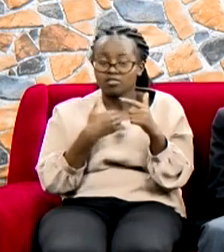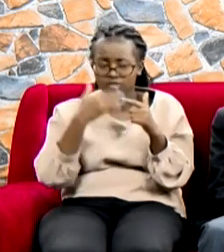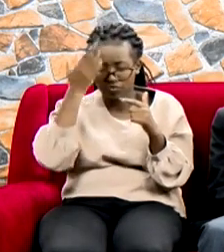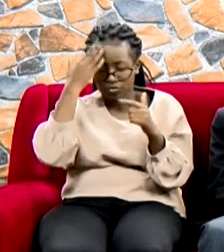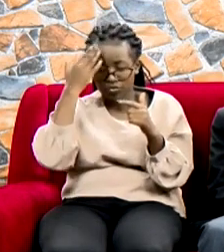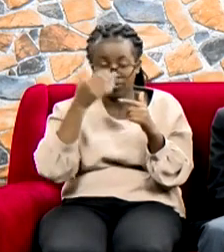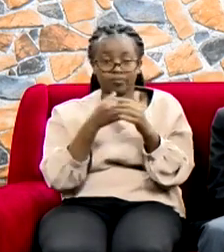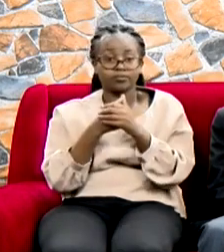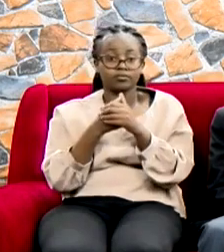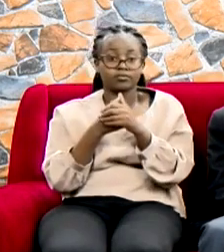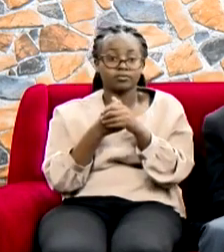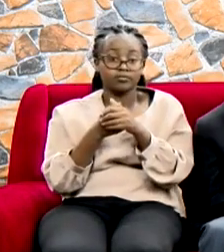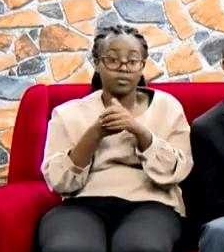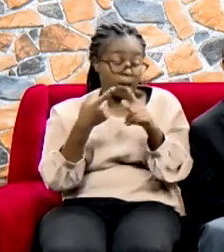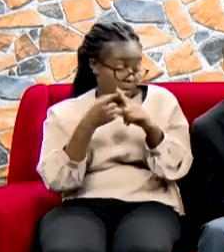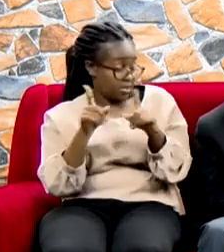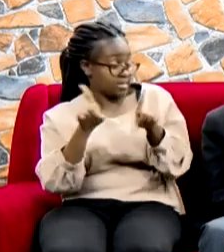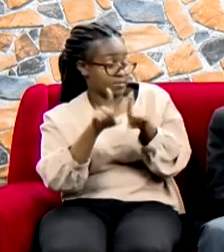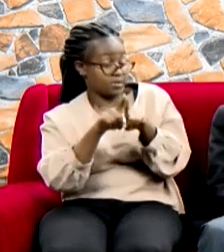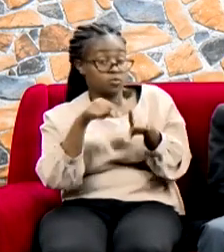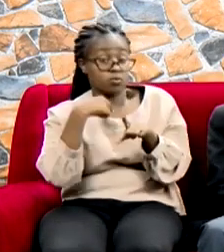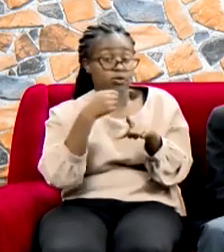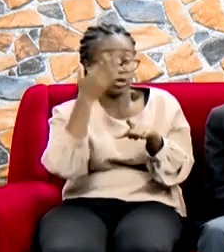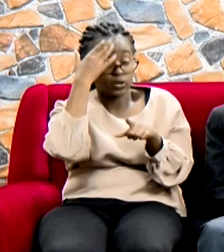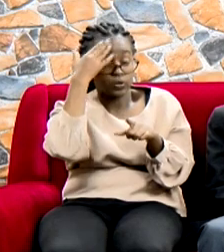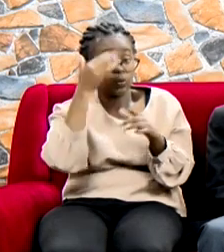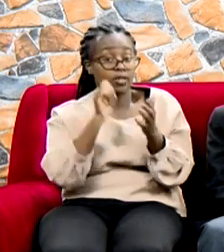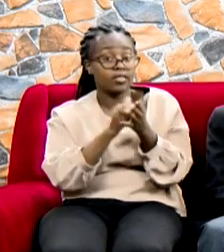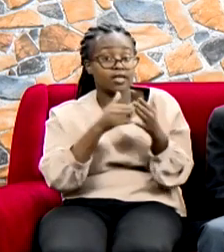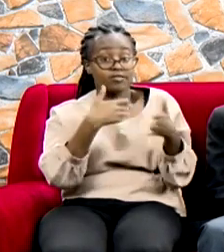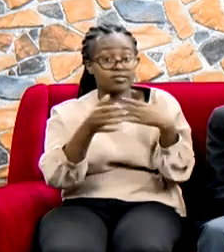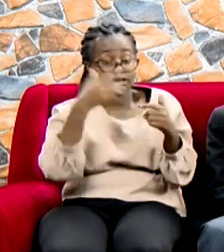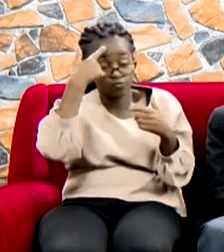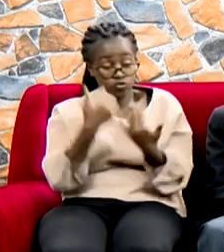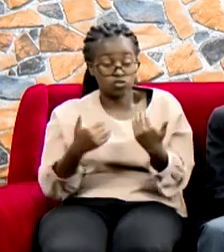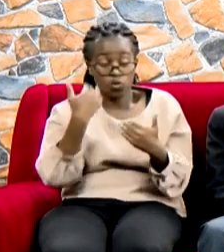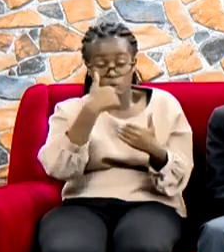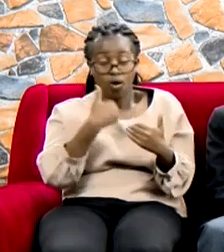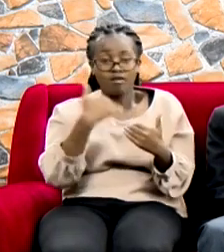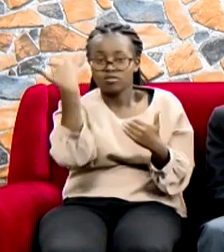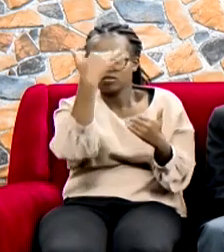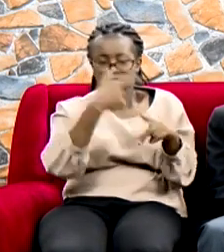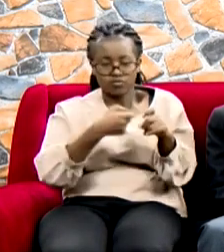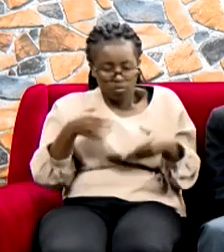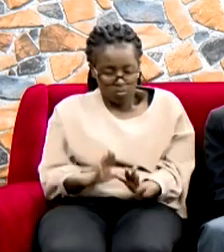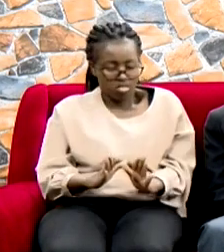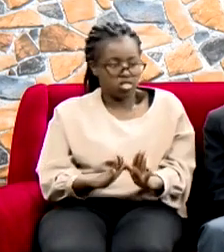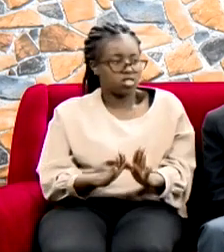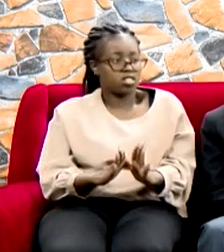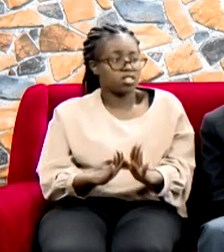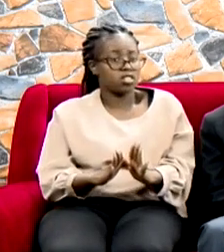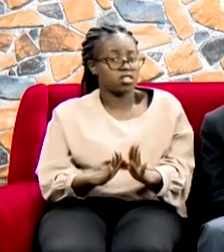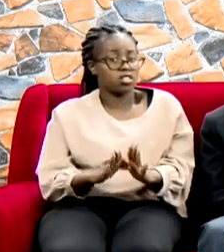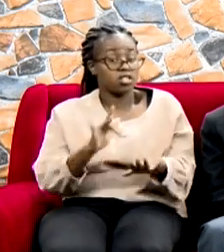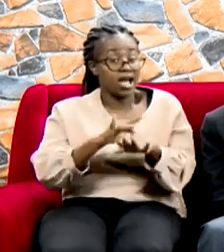number of tests can be done. But we also know that there are telltale signs for children with autism from birth. That